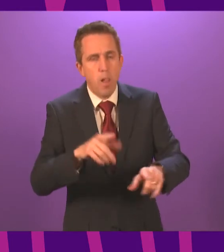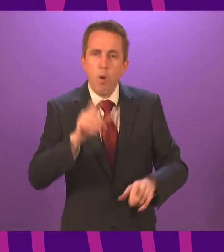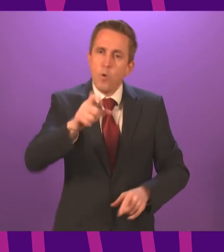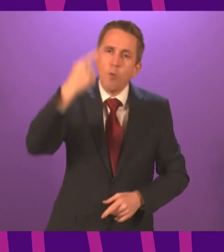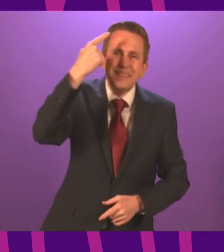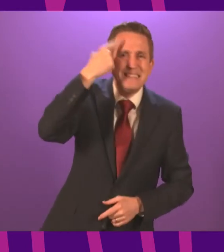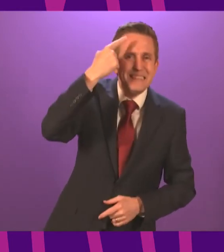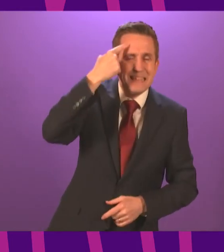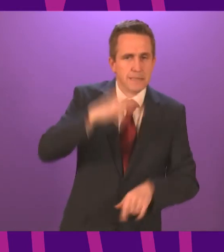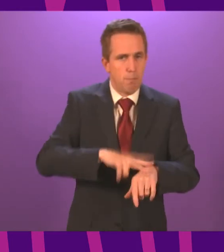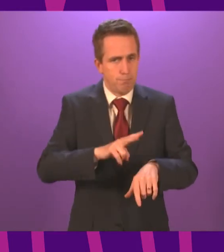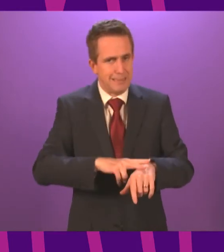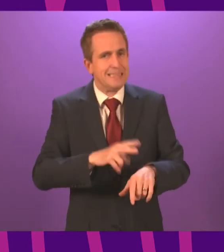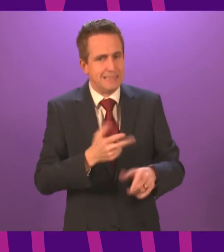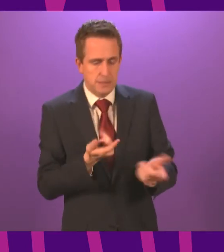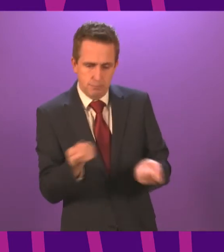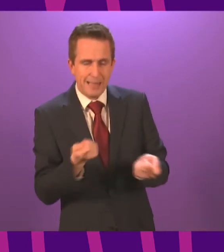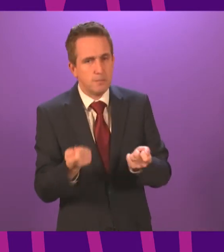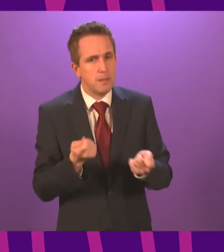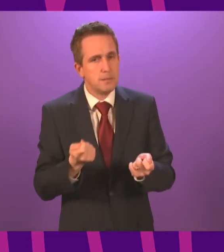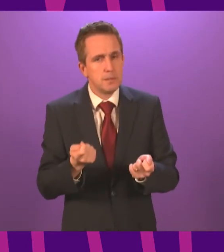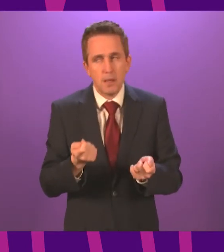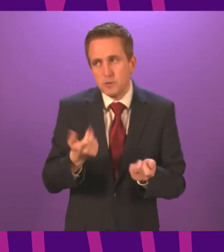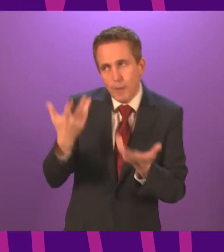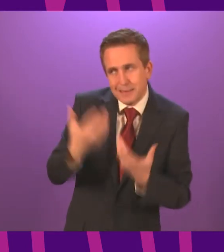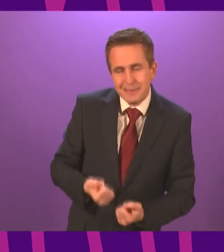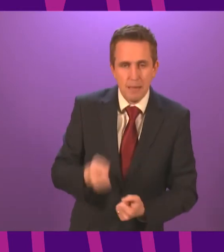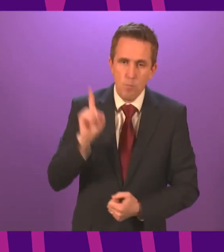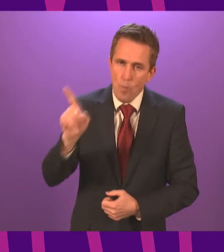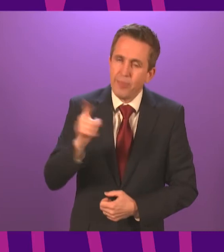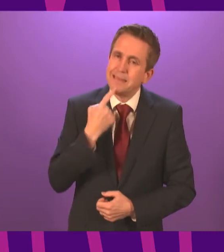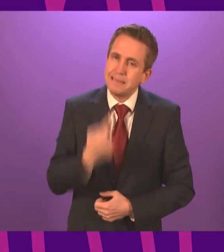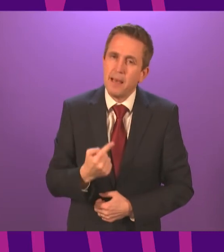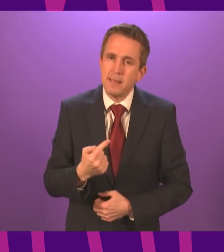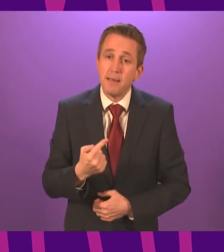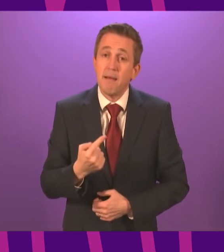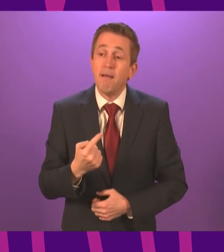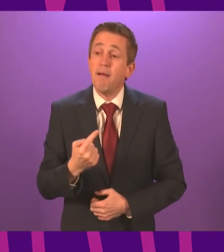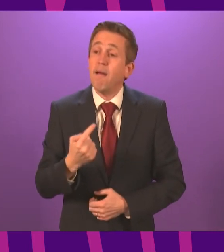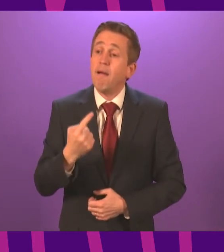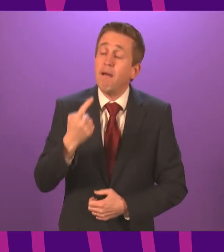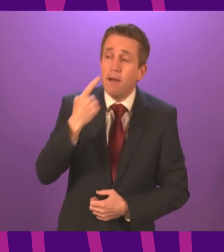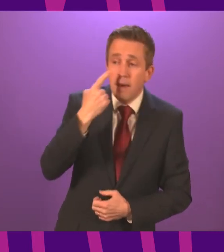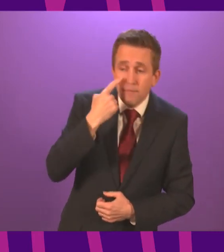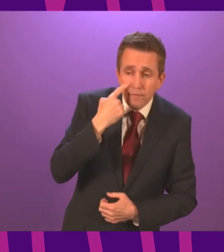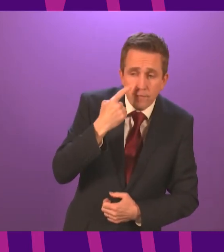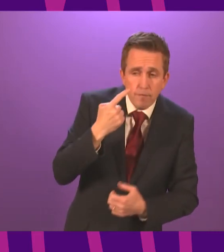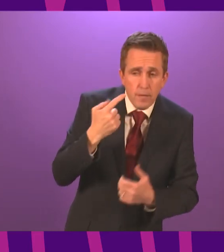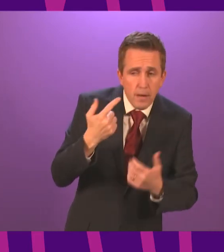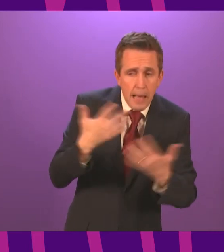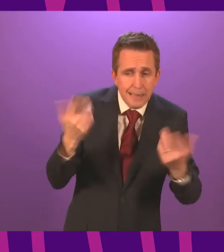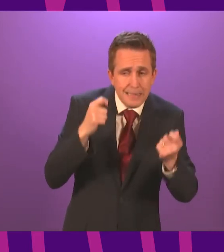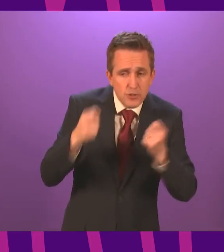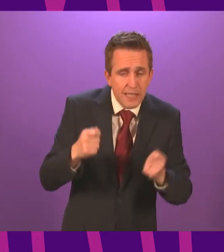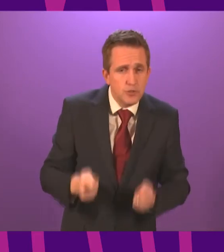policing, and we take them at their word for this, but we are watching. And should things change by act of policy or